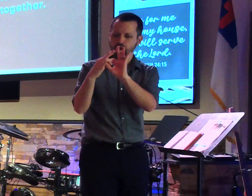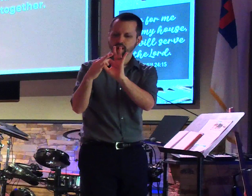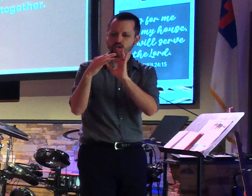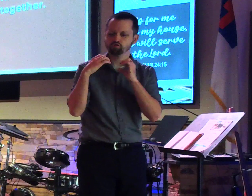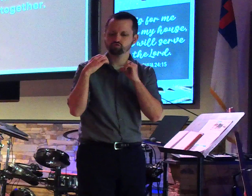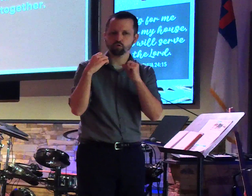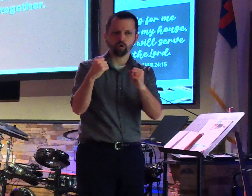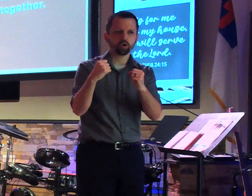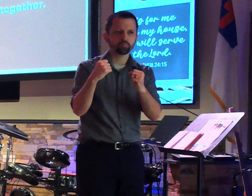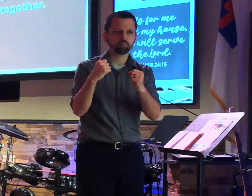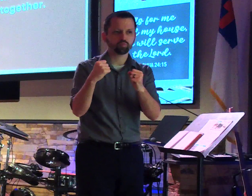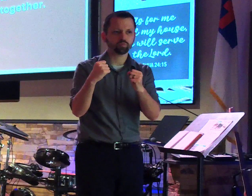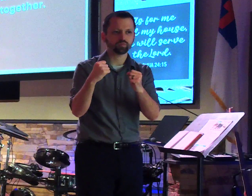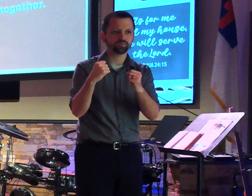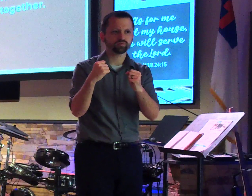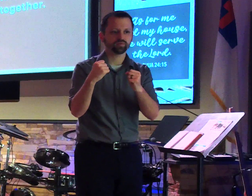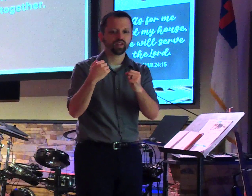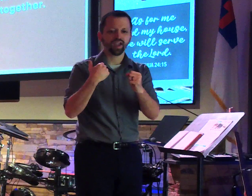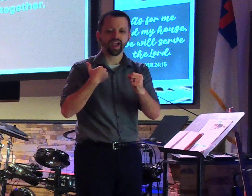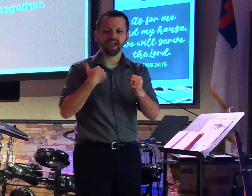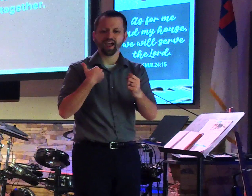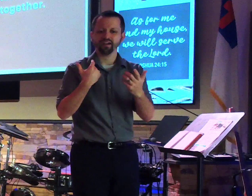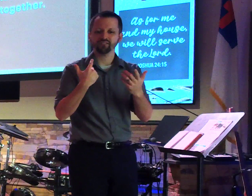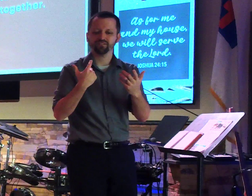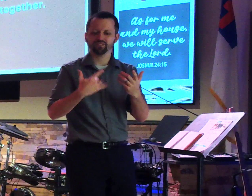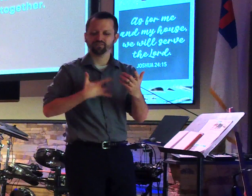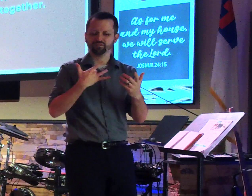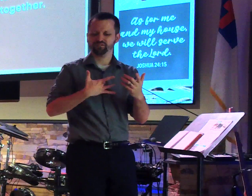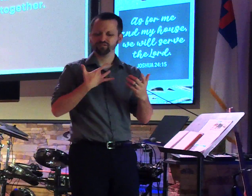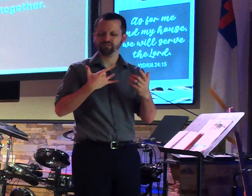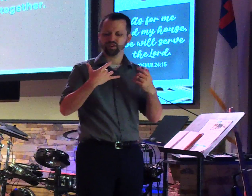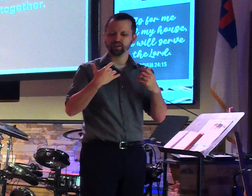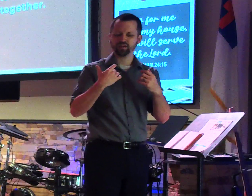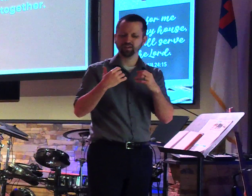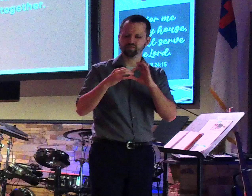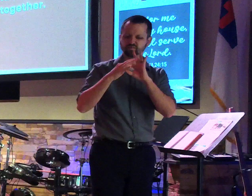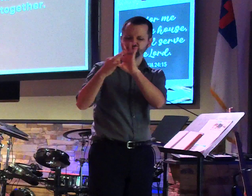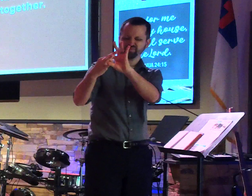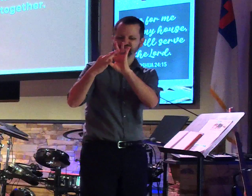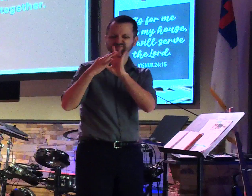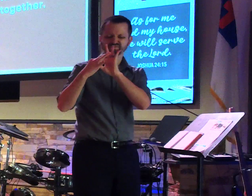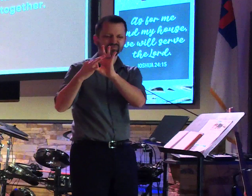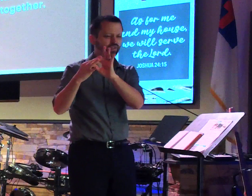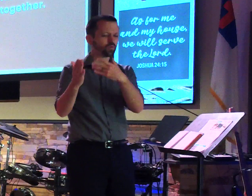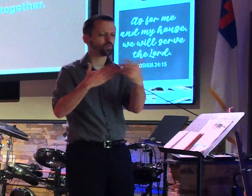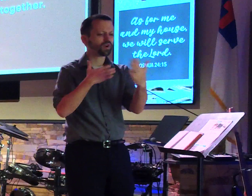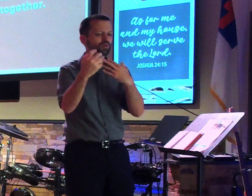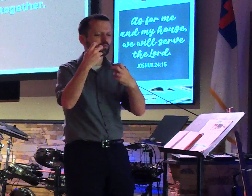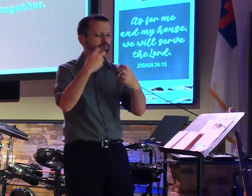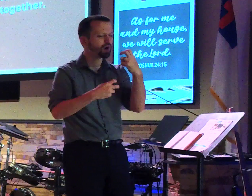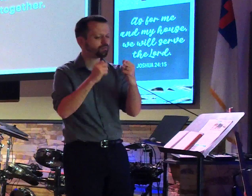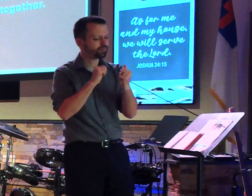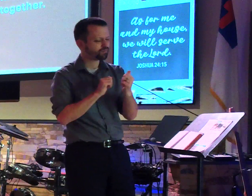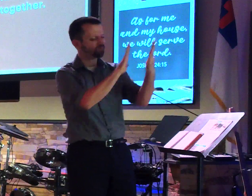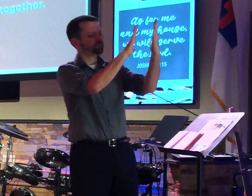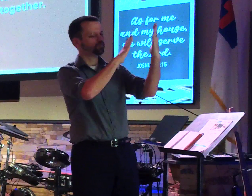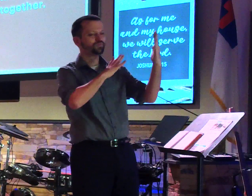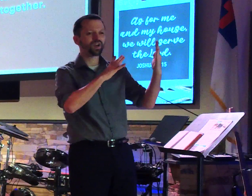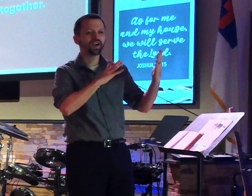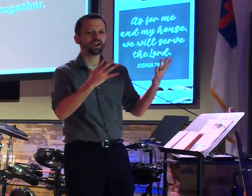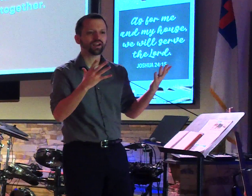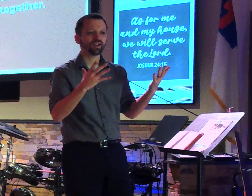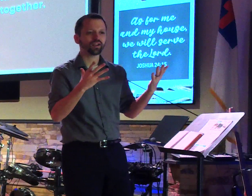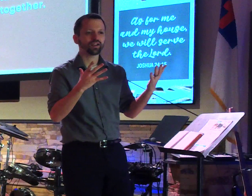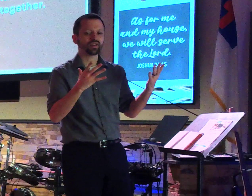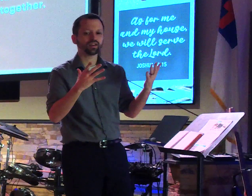of oneness in which you feel like you can face anything together. Why? Because it's a physical